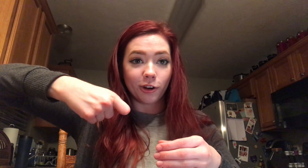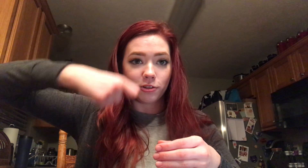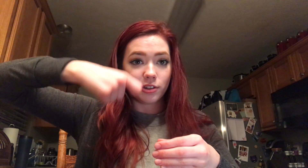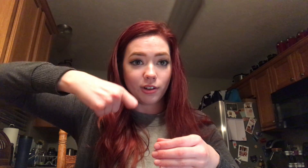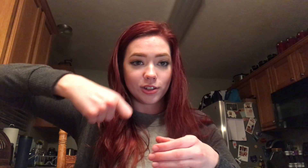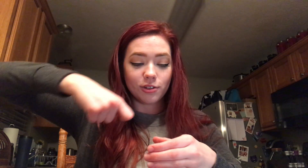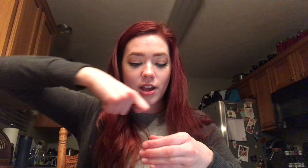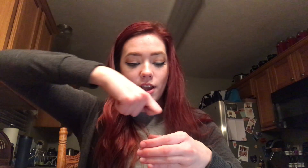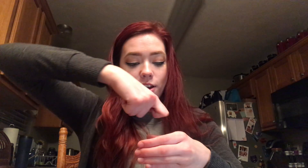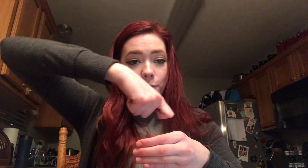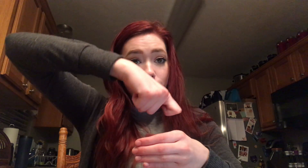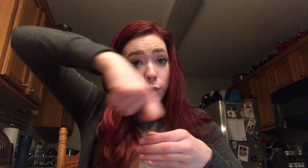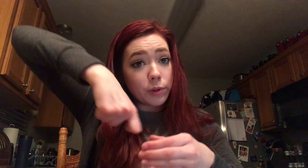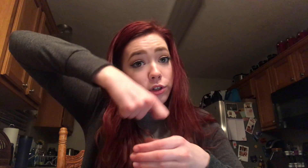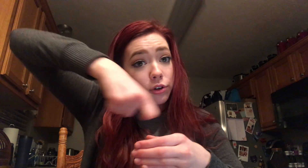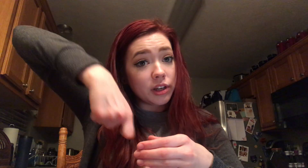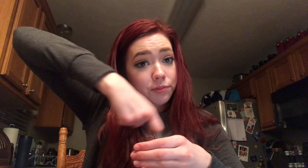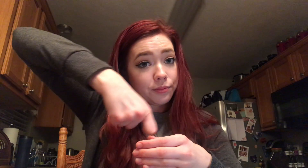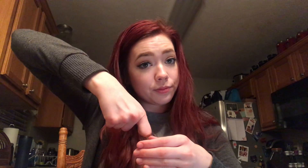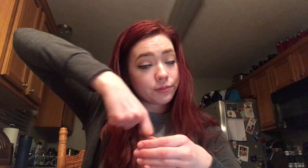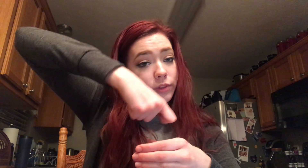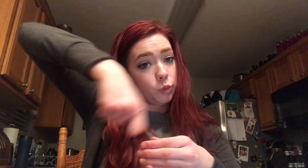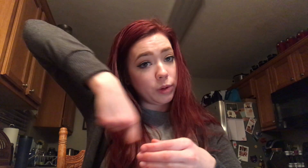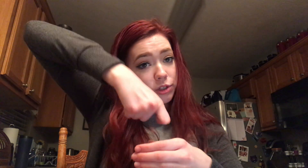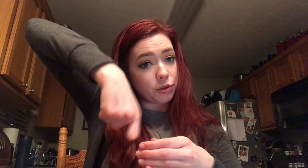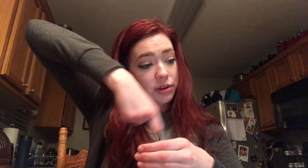or the nozzle. Whipped cream.